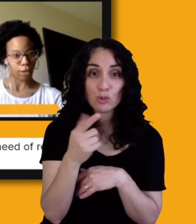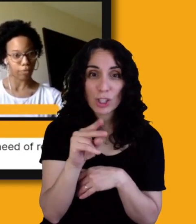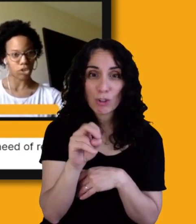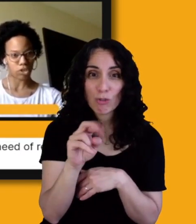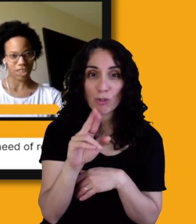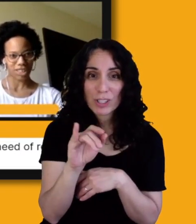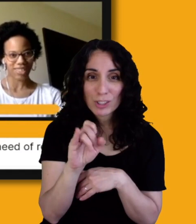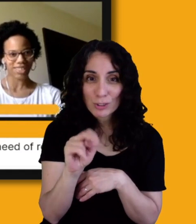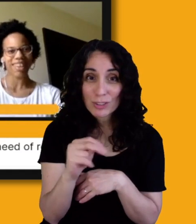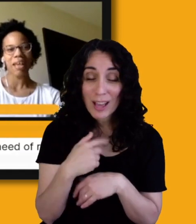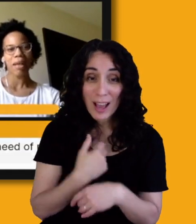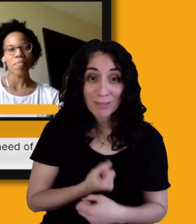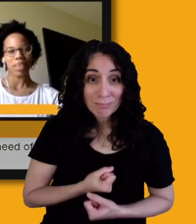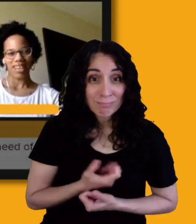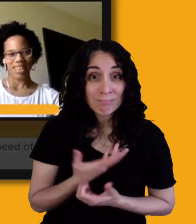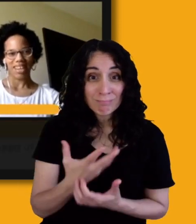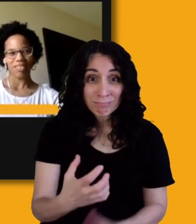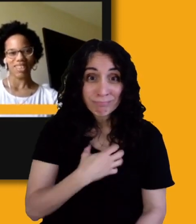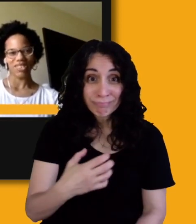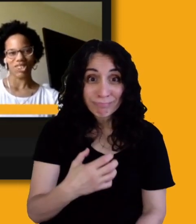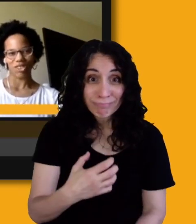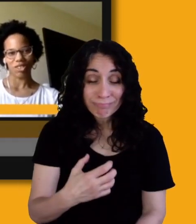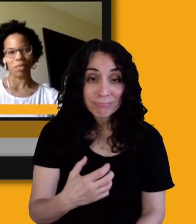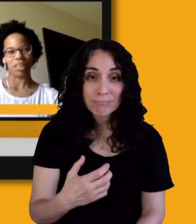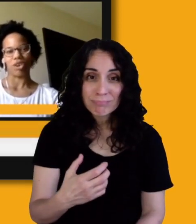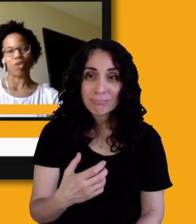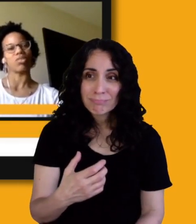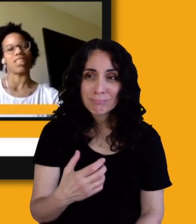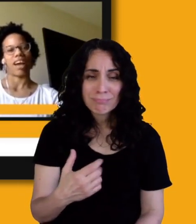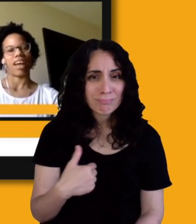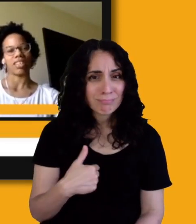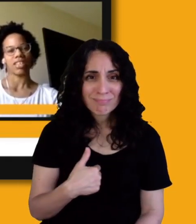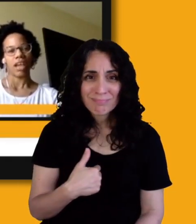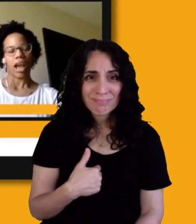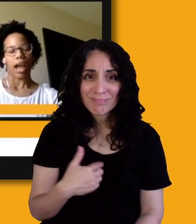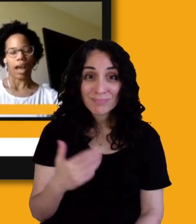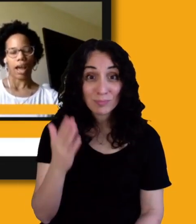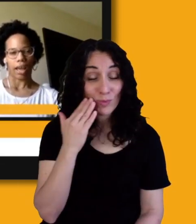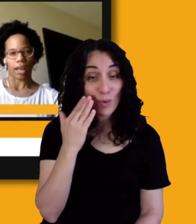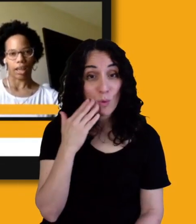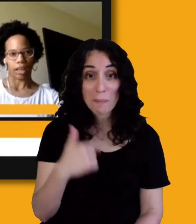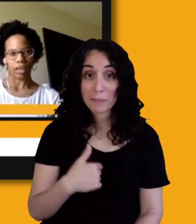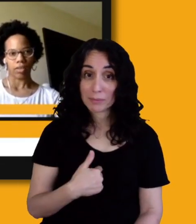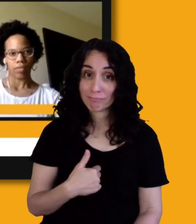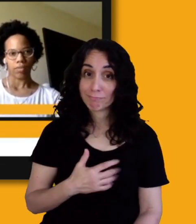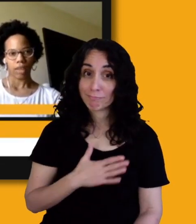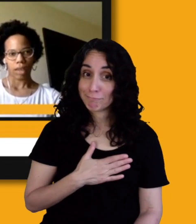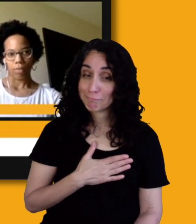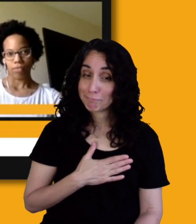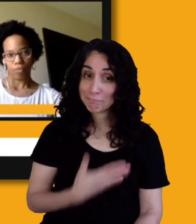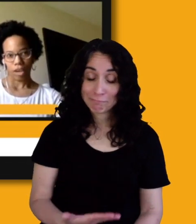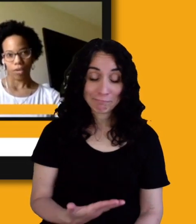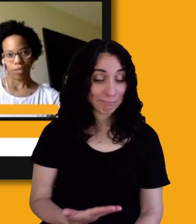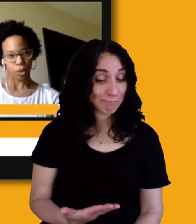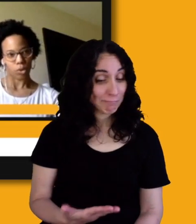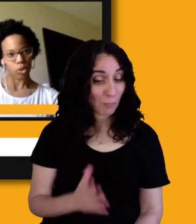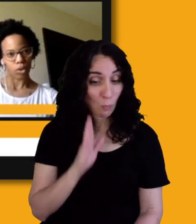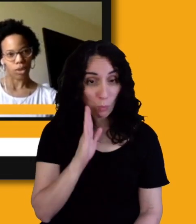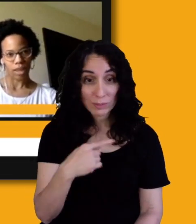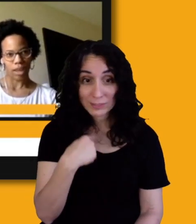frustrations because anyone who knows me knows that I am very vocal and